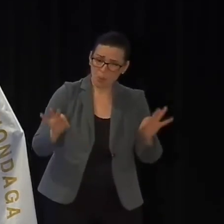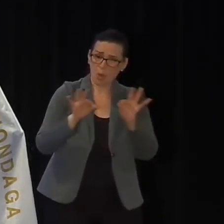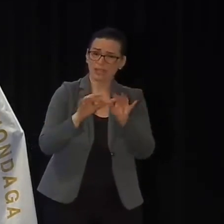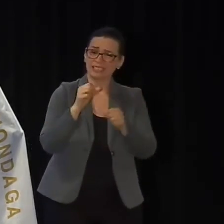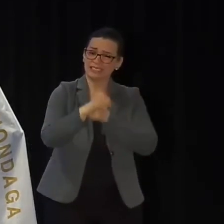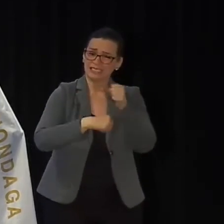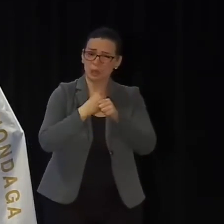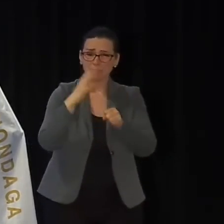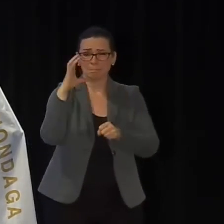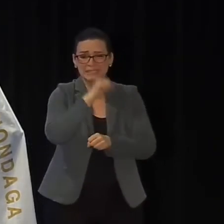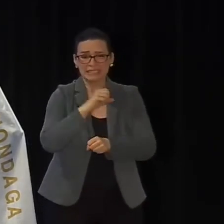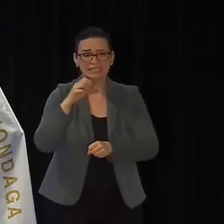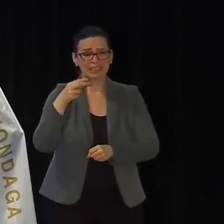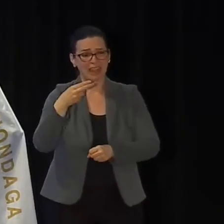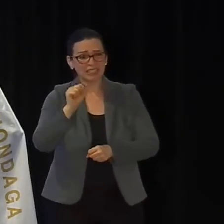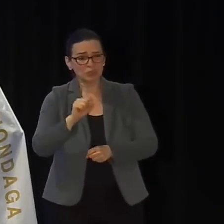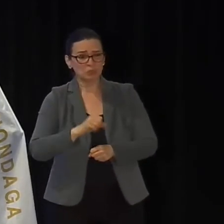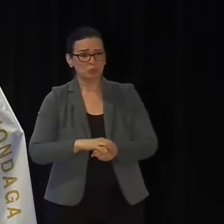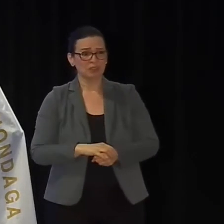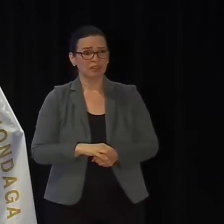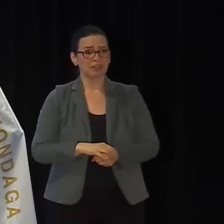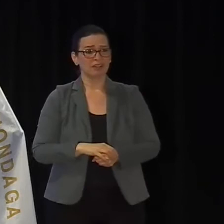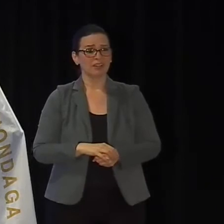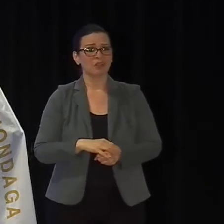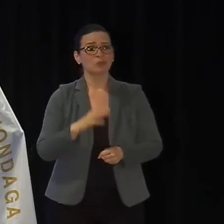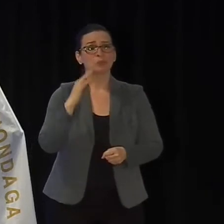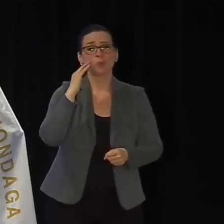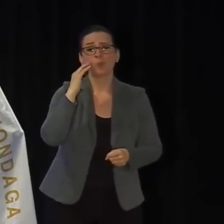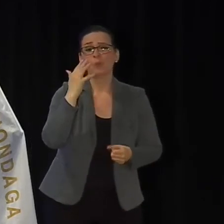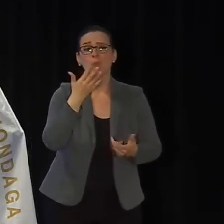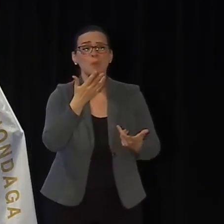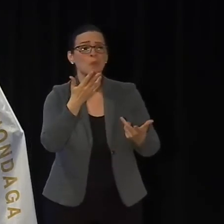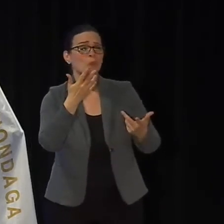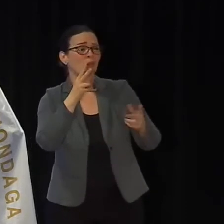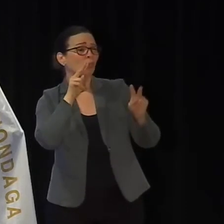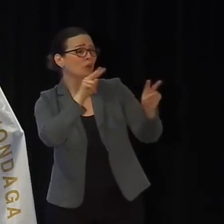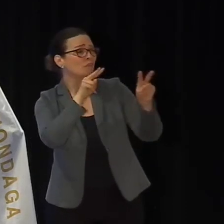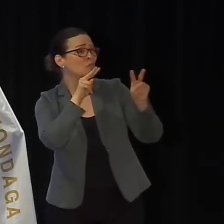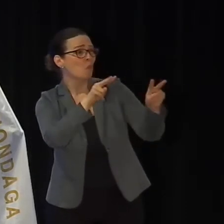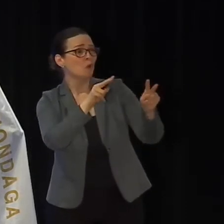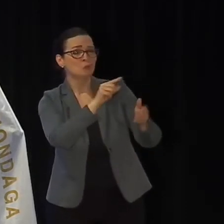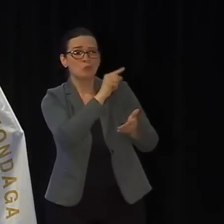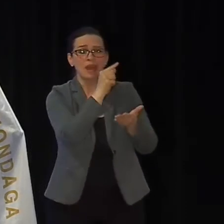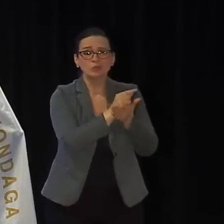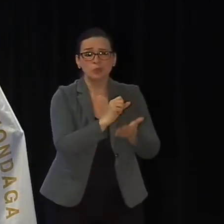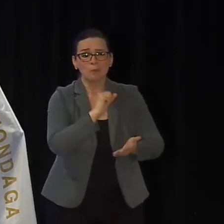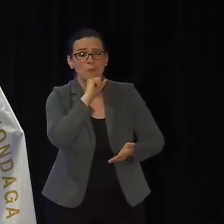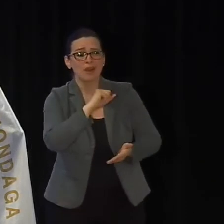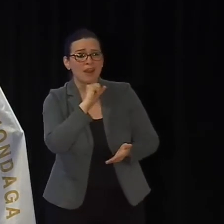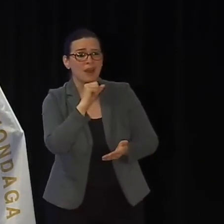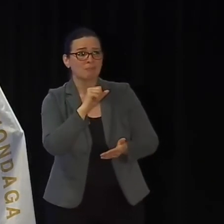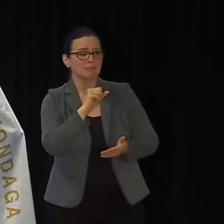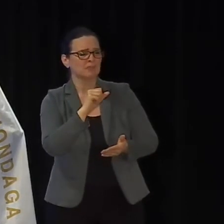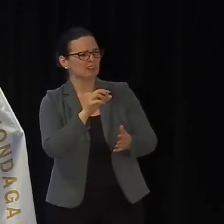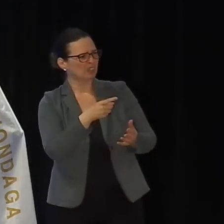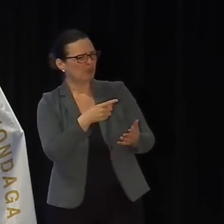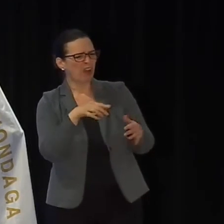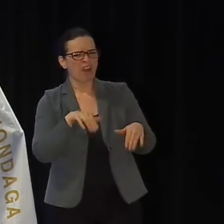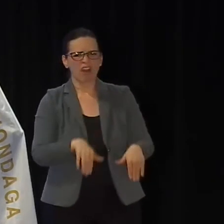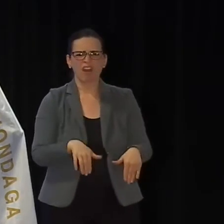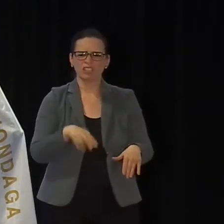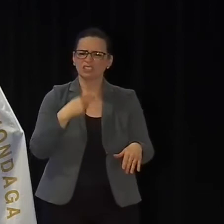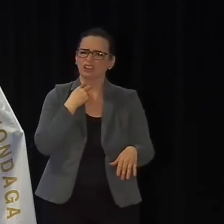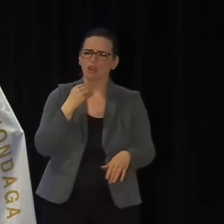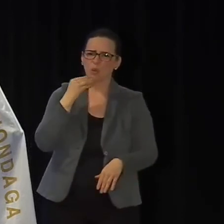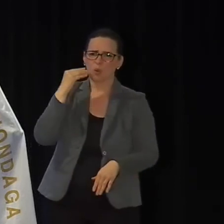things. The best way to get that back is to get this shot. That's the bottom line. And so I think some of the